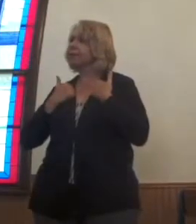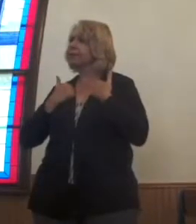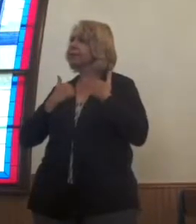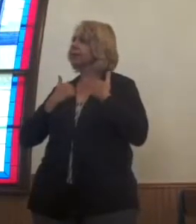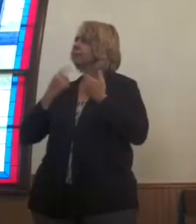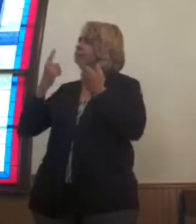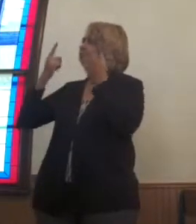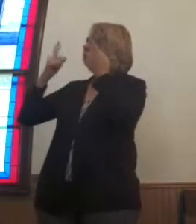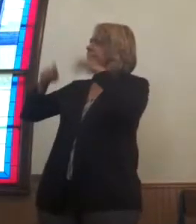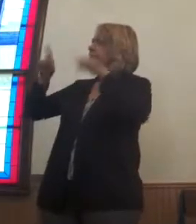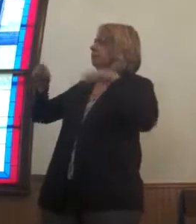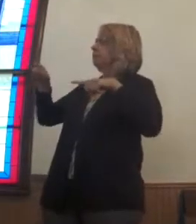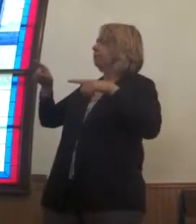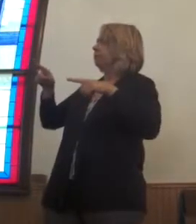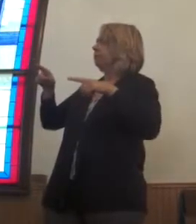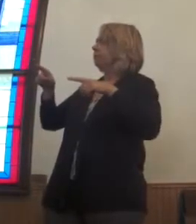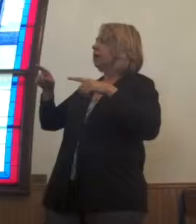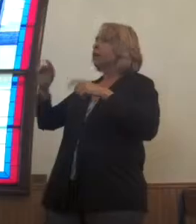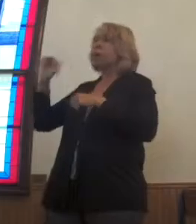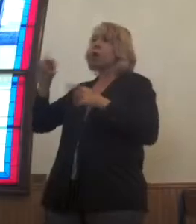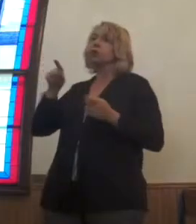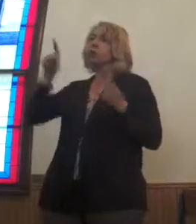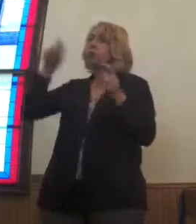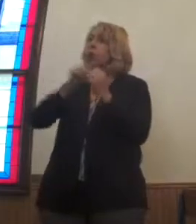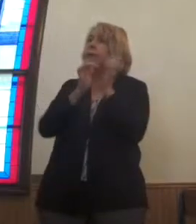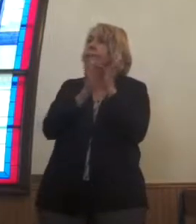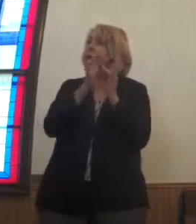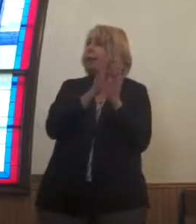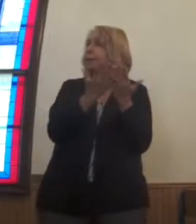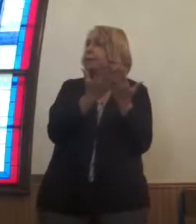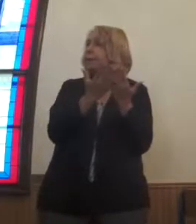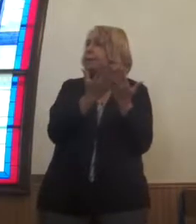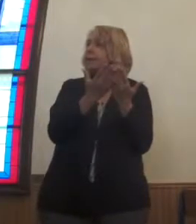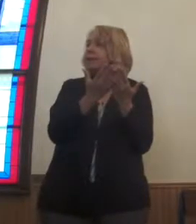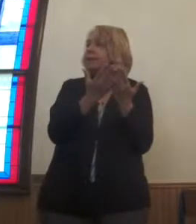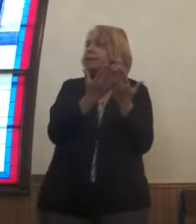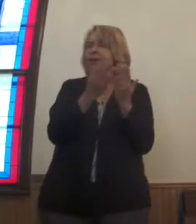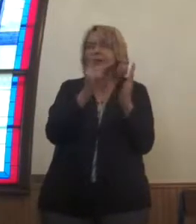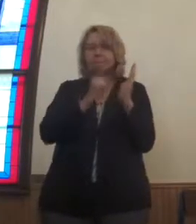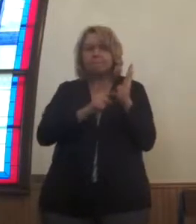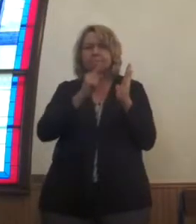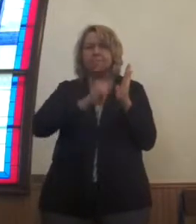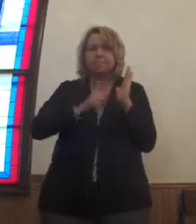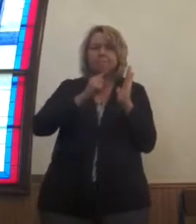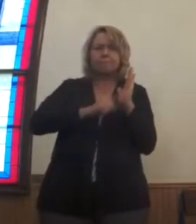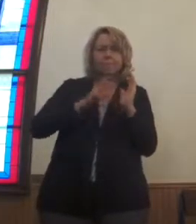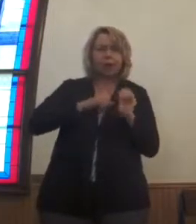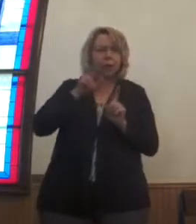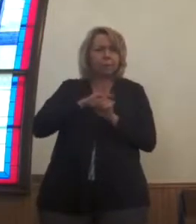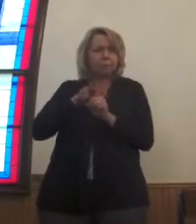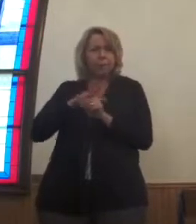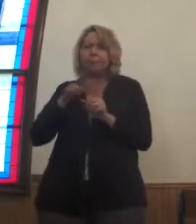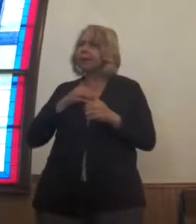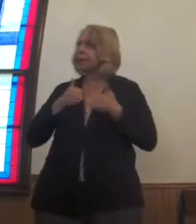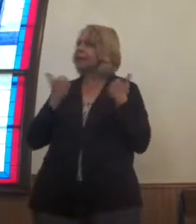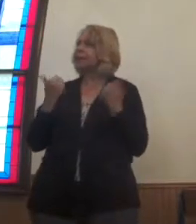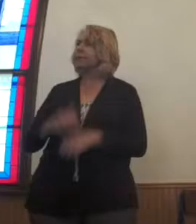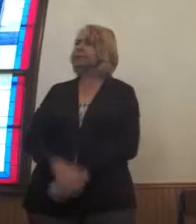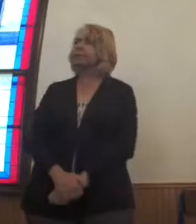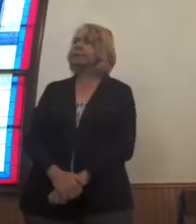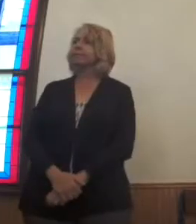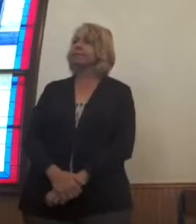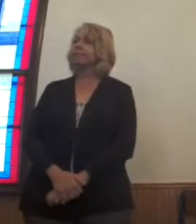various pieces of scripture and exploring them in our own neighborhoods of life.